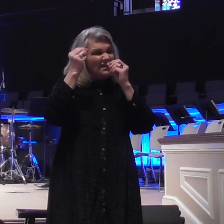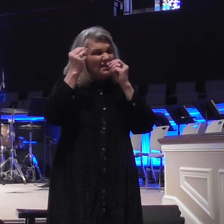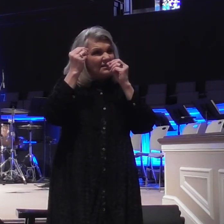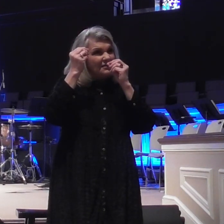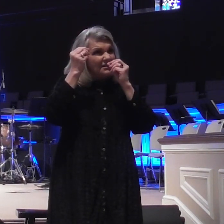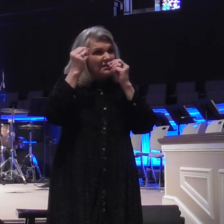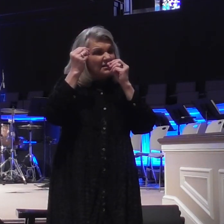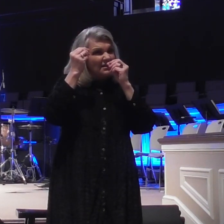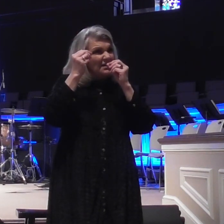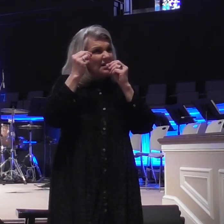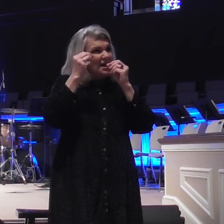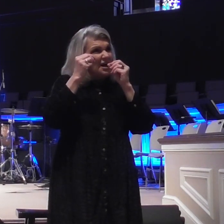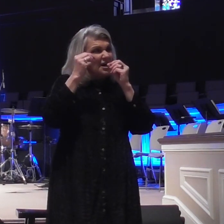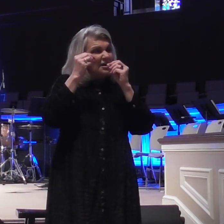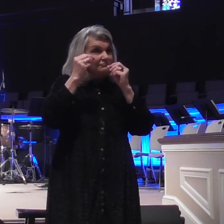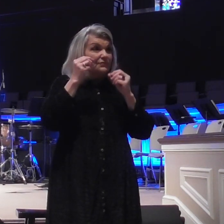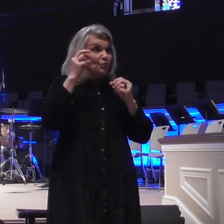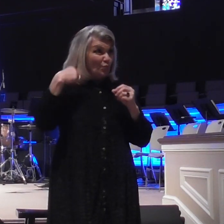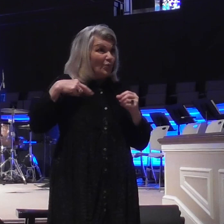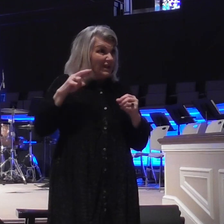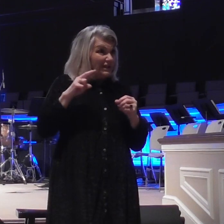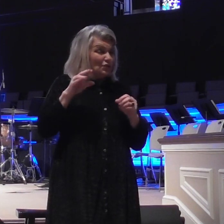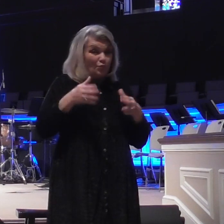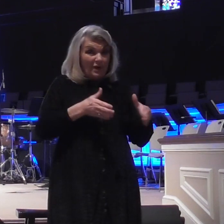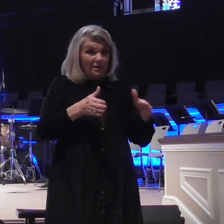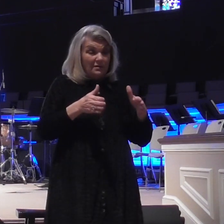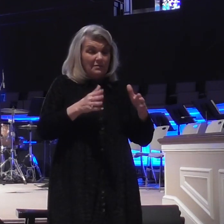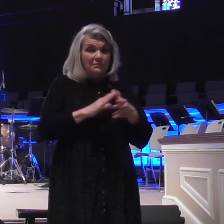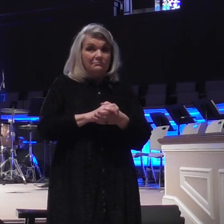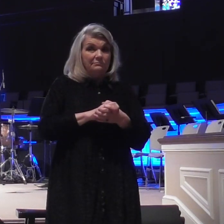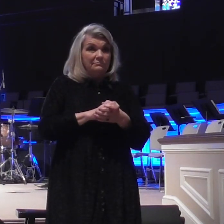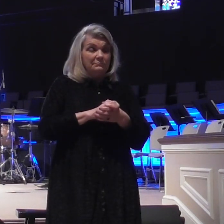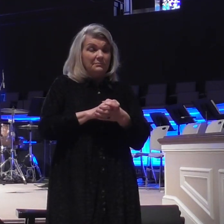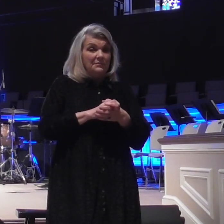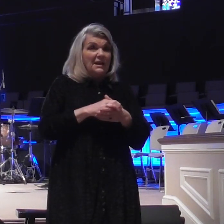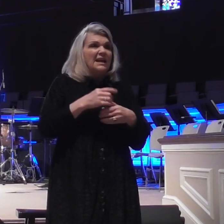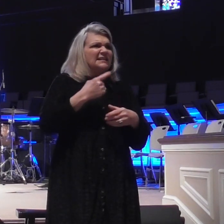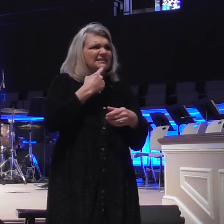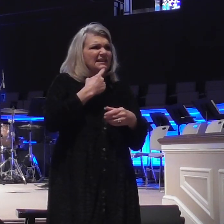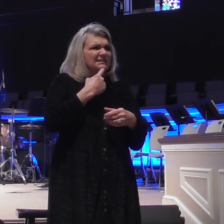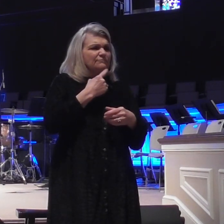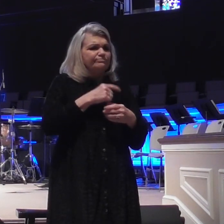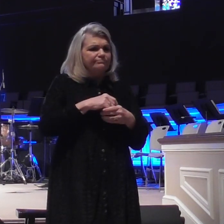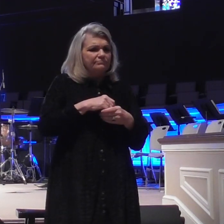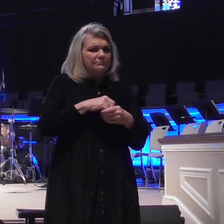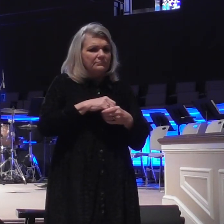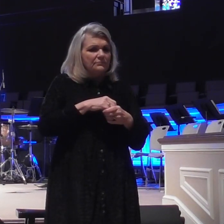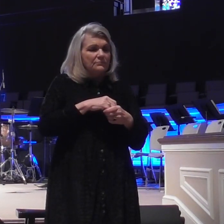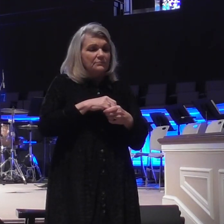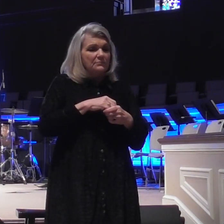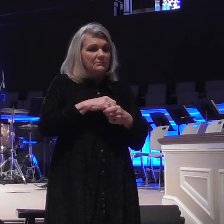religion. And so why should our culture choose one religion over another? Shouldn't.